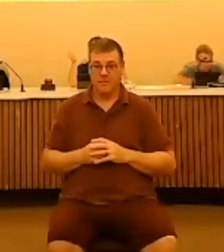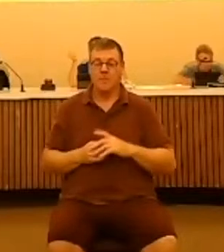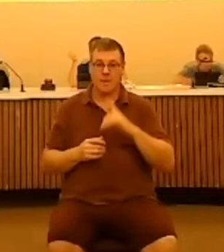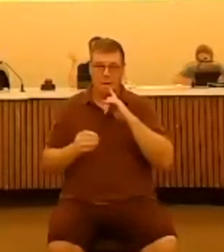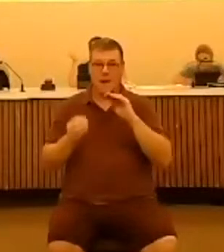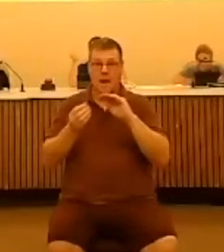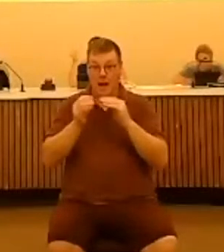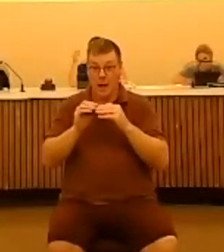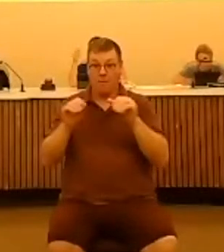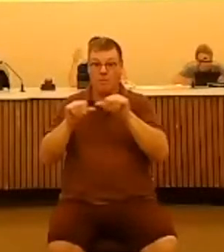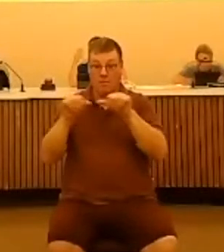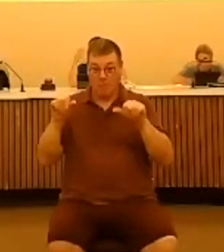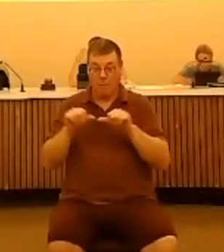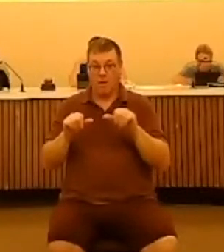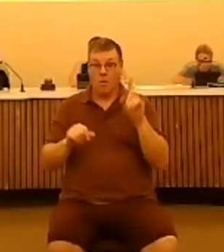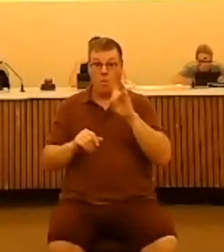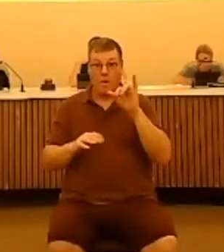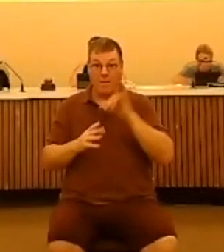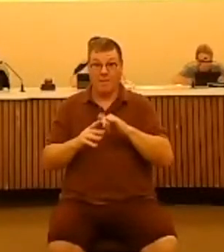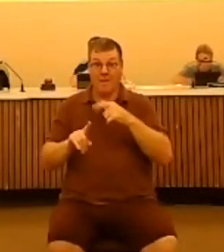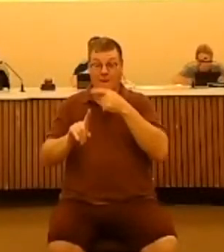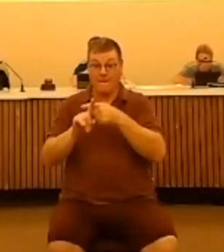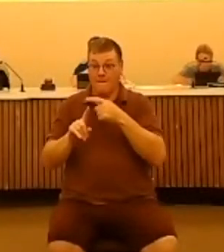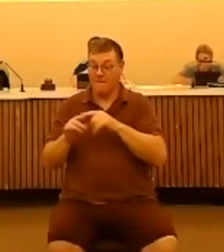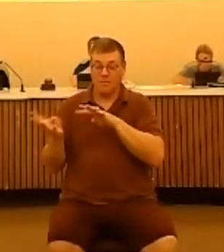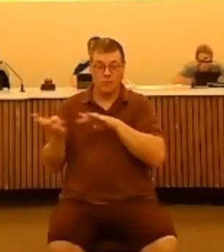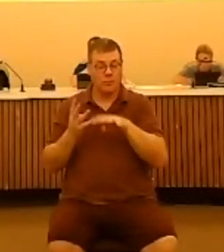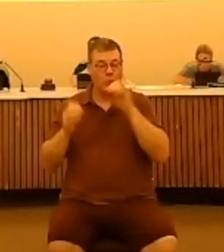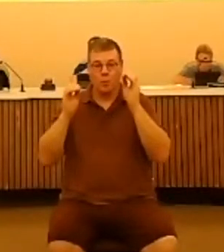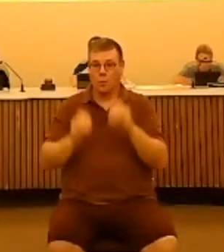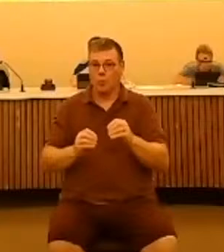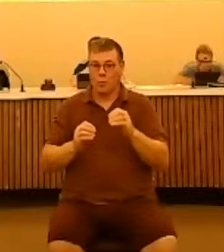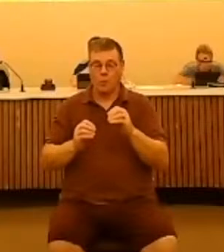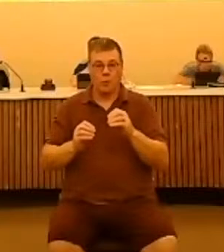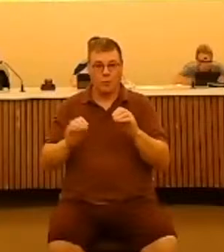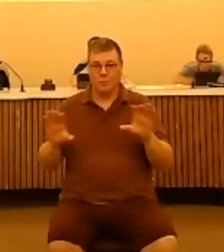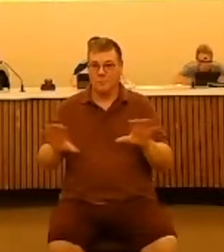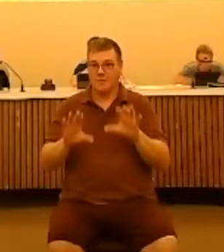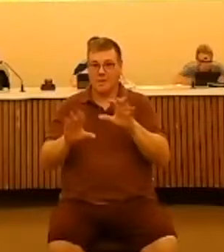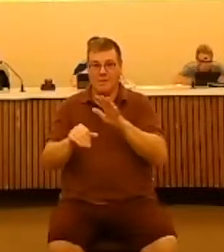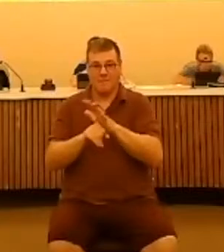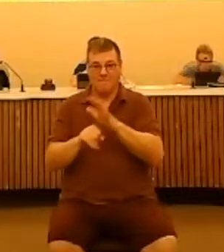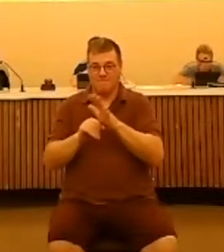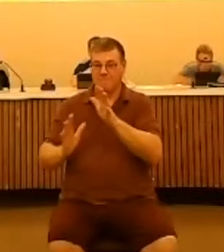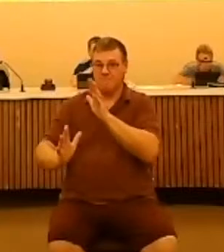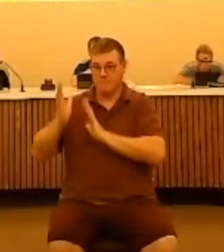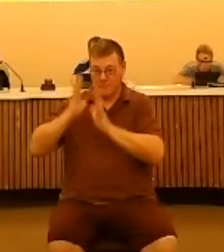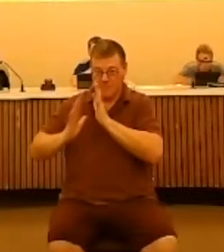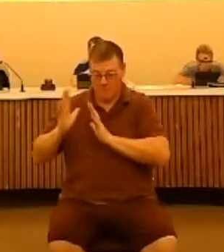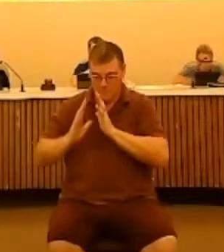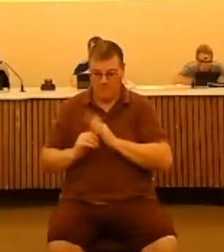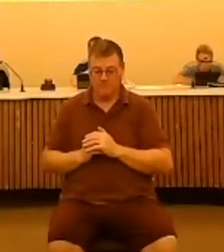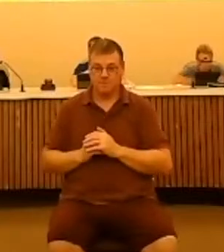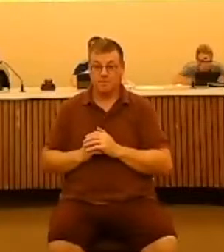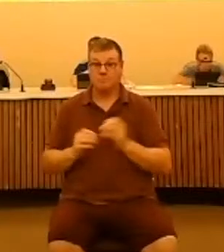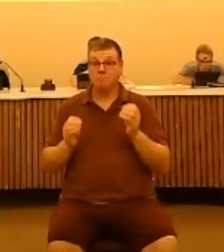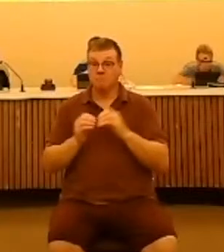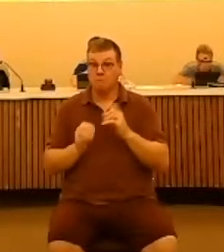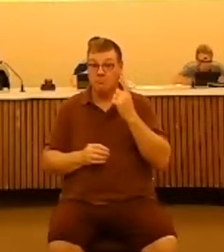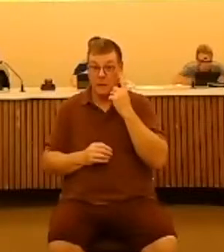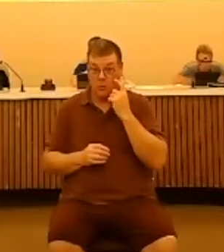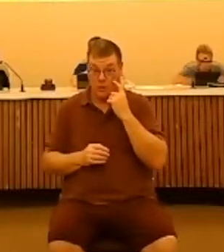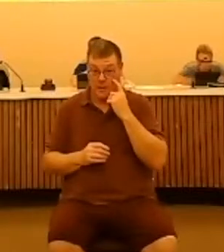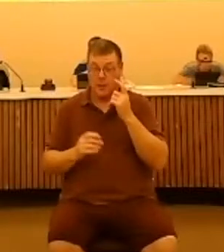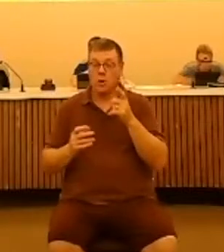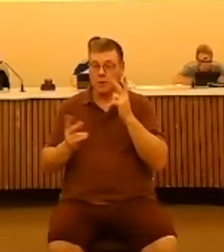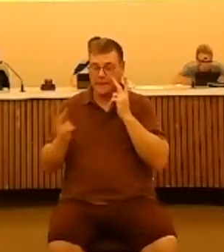of neighborhoods where that positive drainage analysis wasn't done enough in the past. More recently, you're